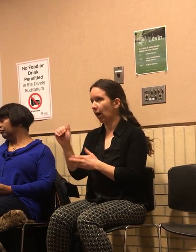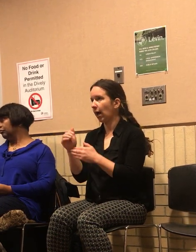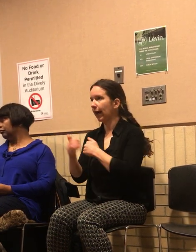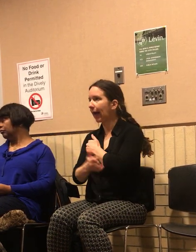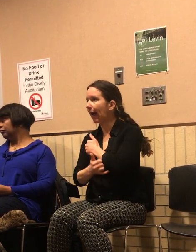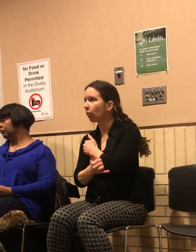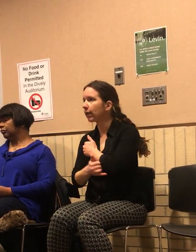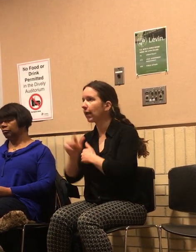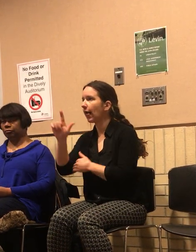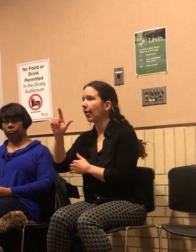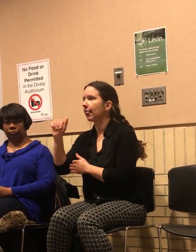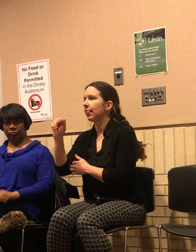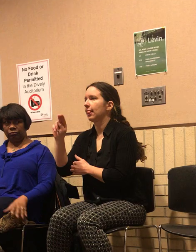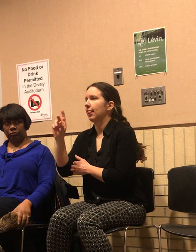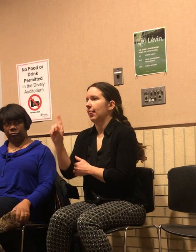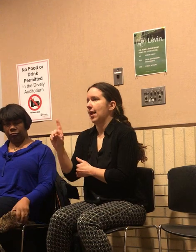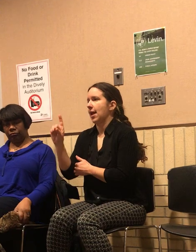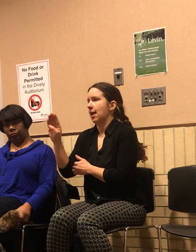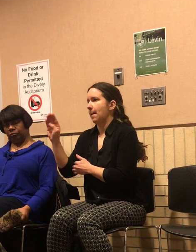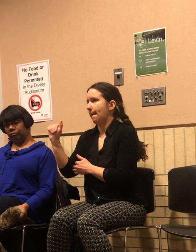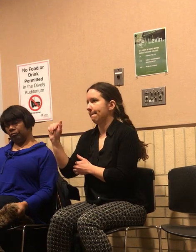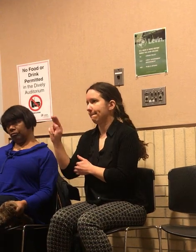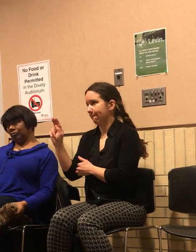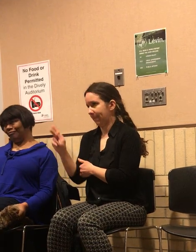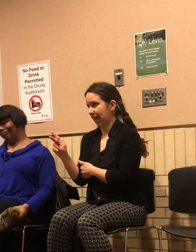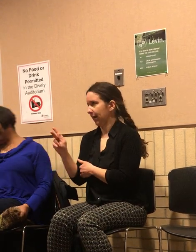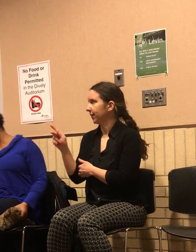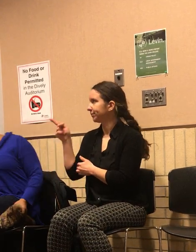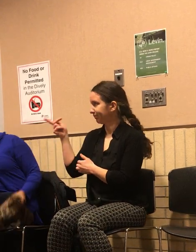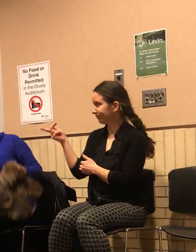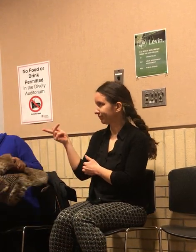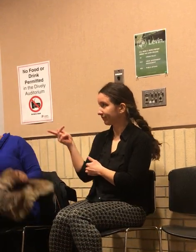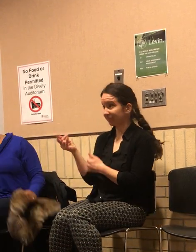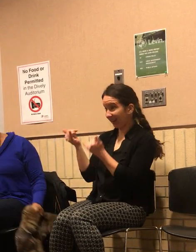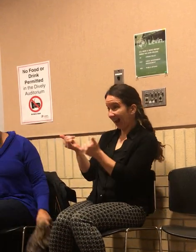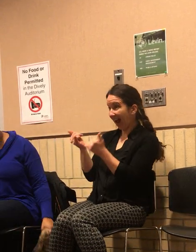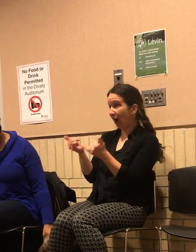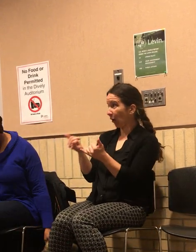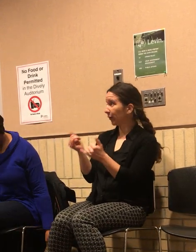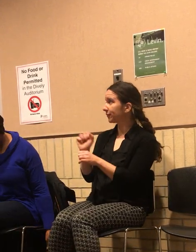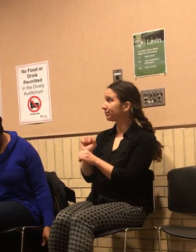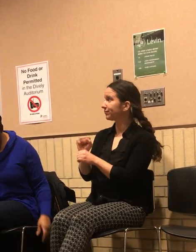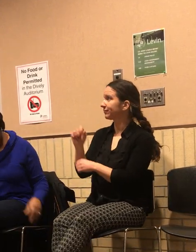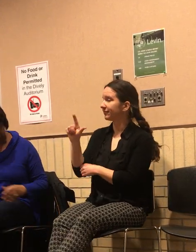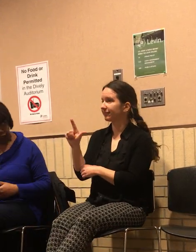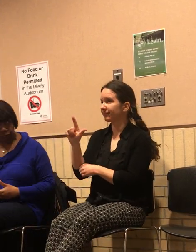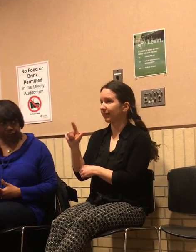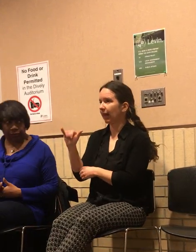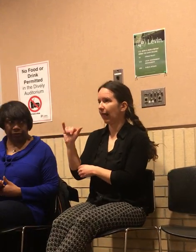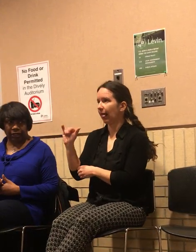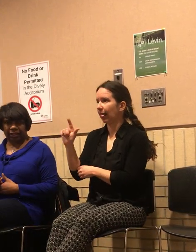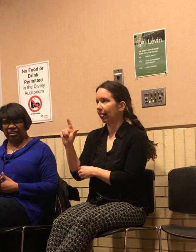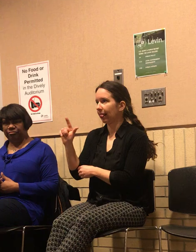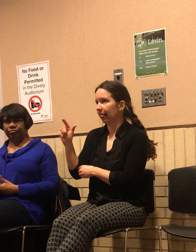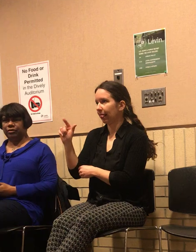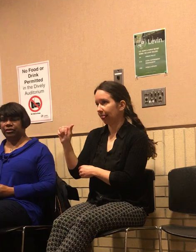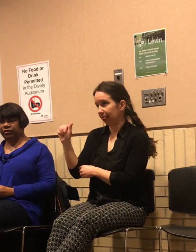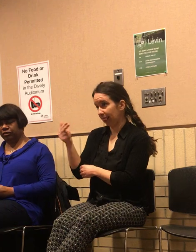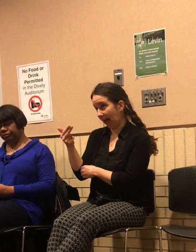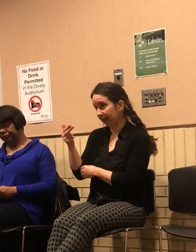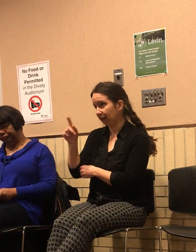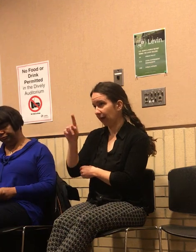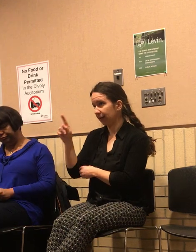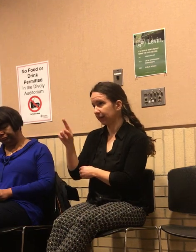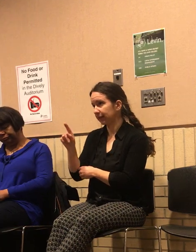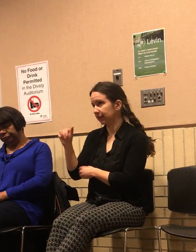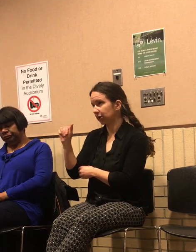that position? Current. Soon to be previous. Very good. Lila Zotner from the Cuyahoga County Land Bank. She is the